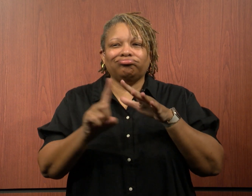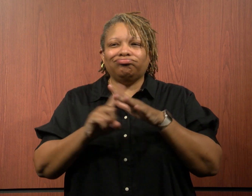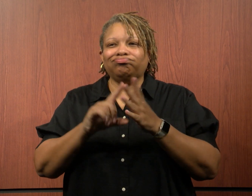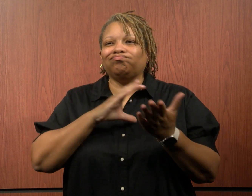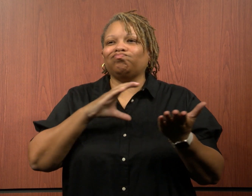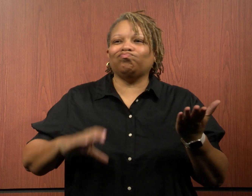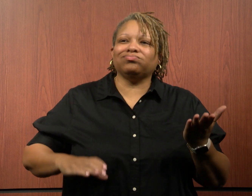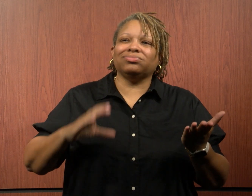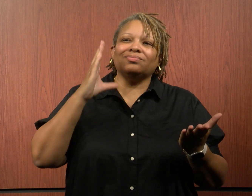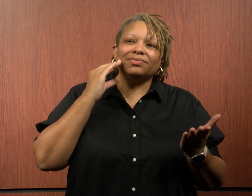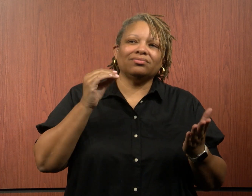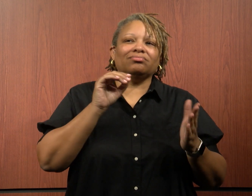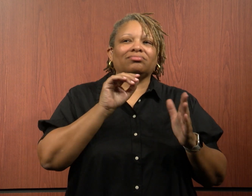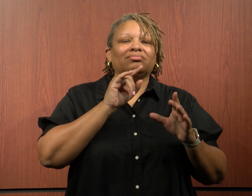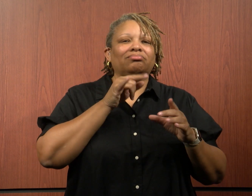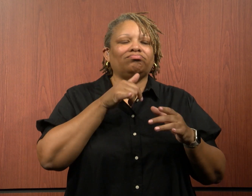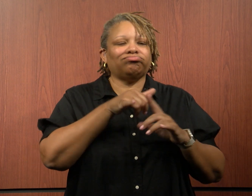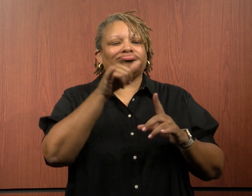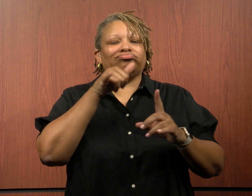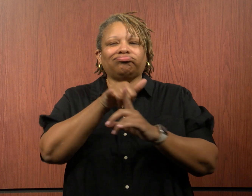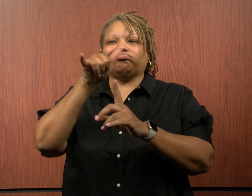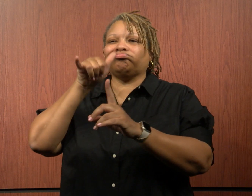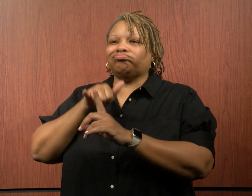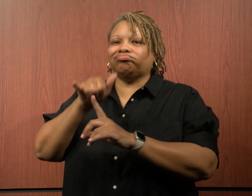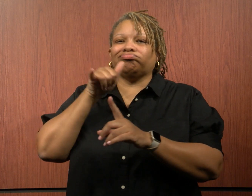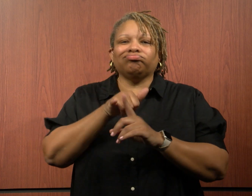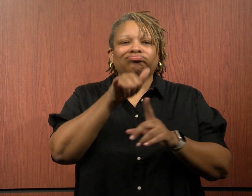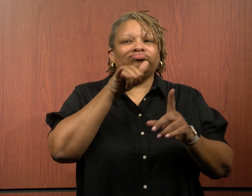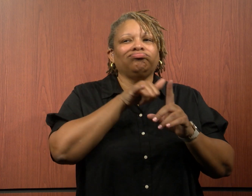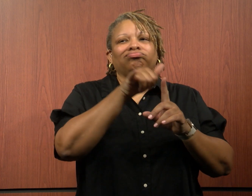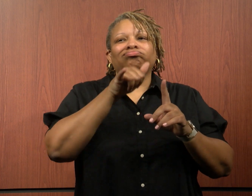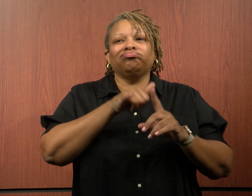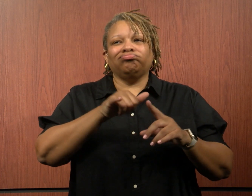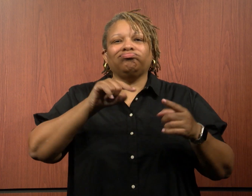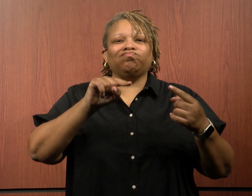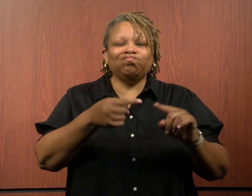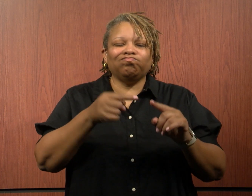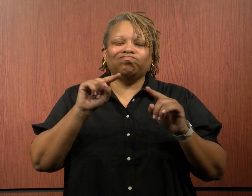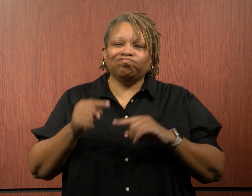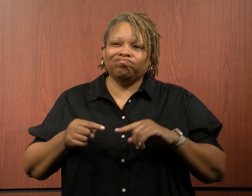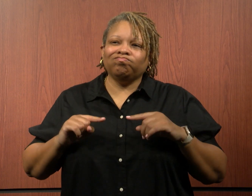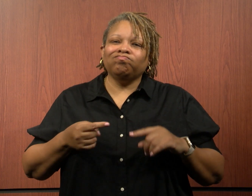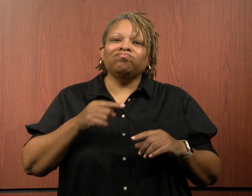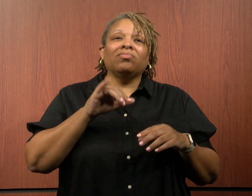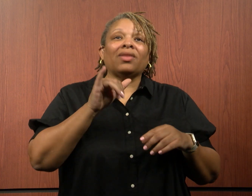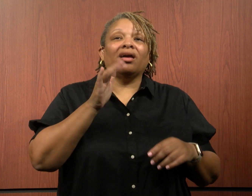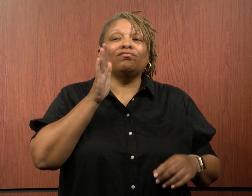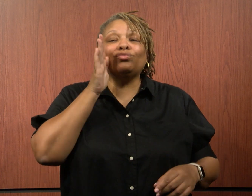was still in charge in spite of what might be happening on earth. And it points ahead to a future time